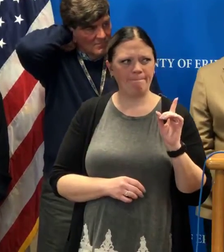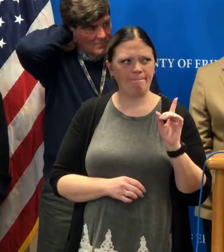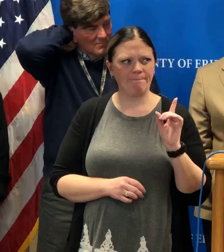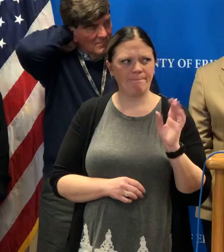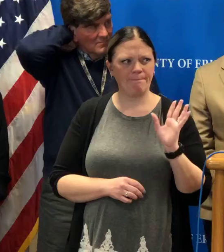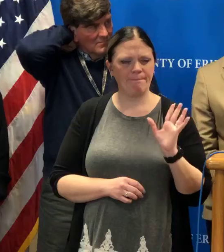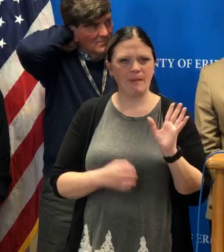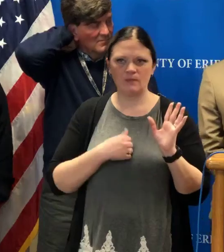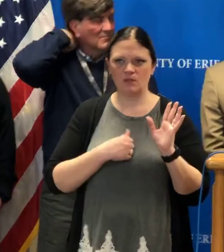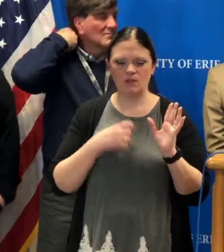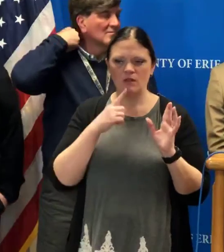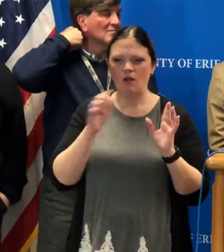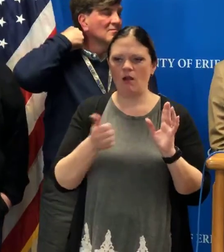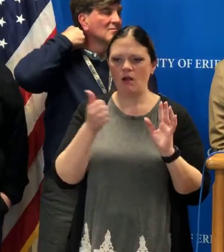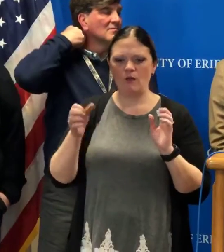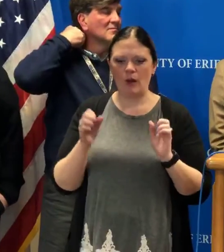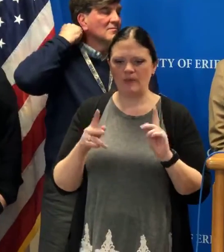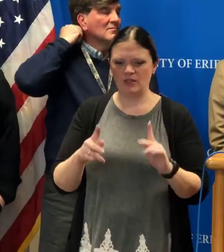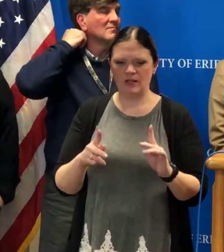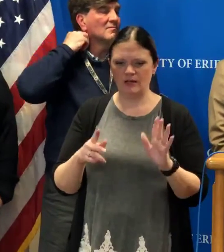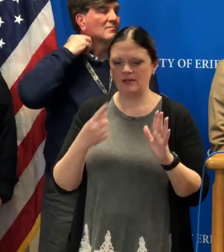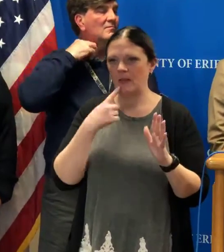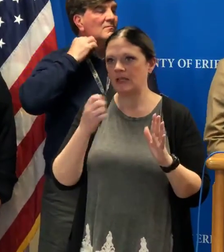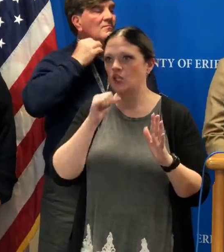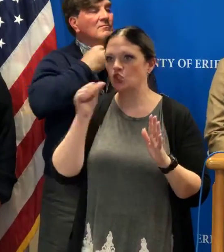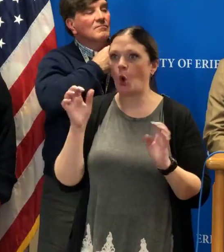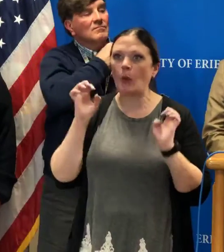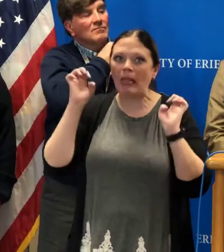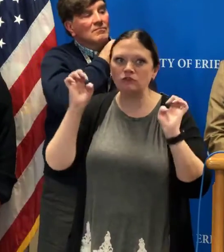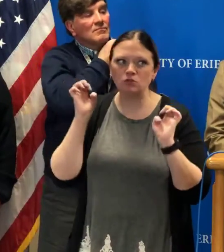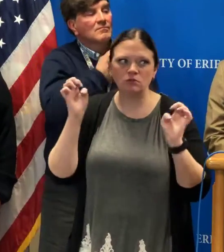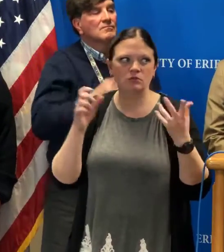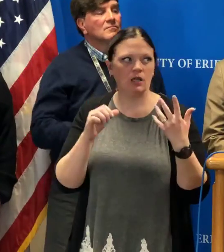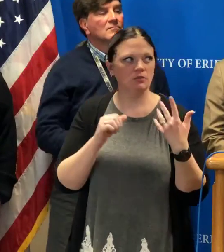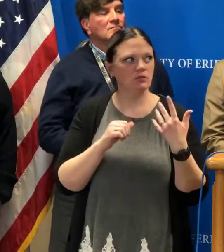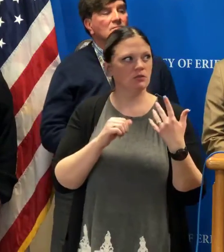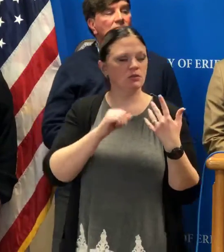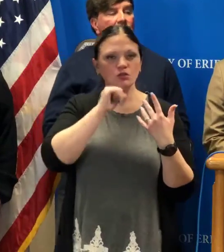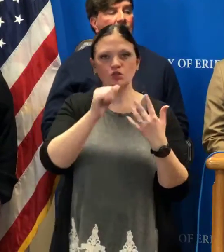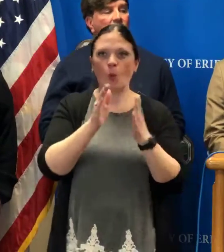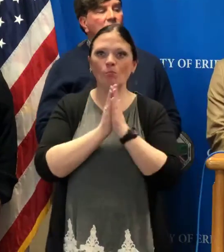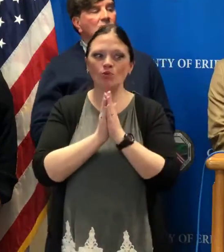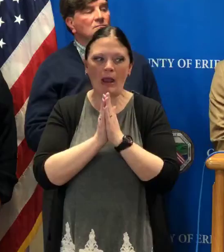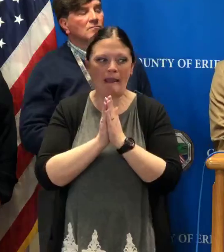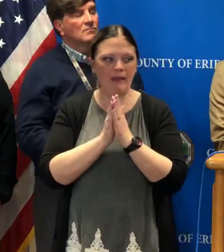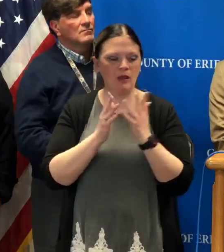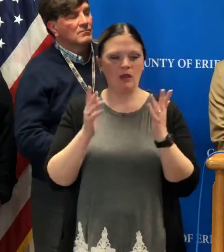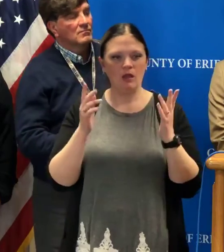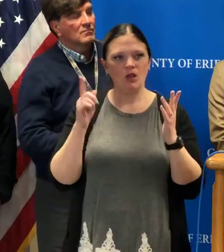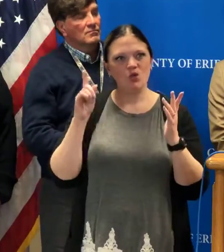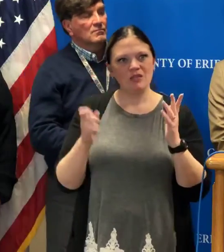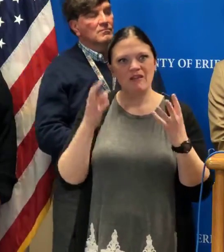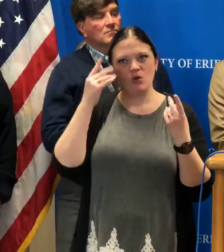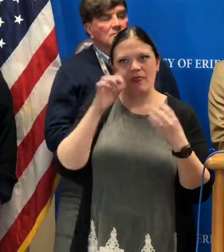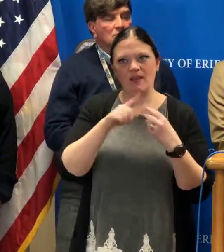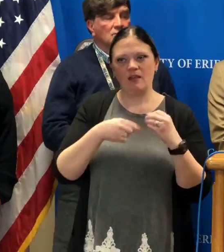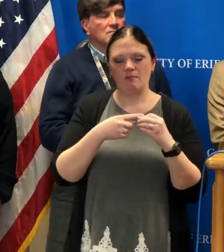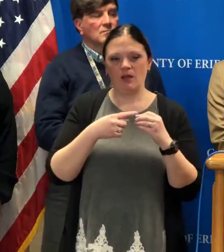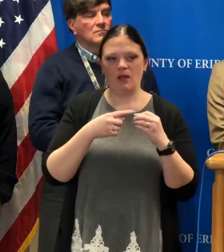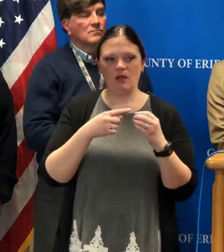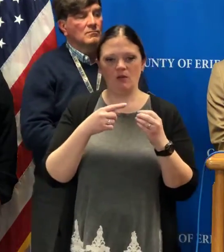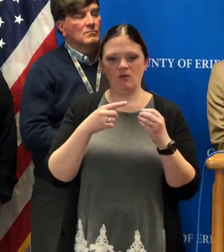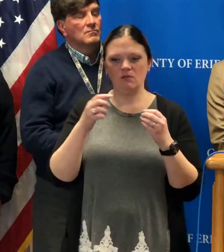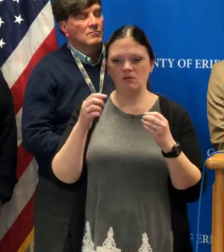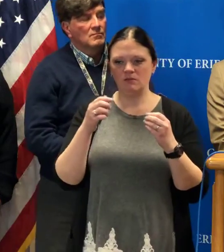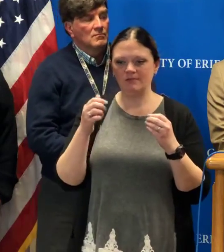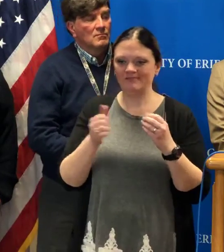there are other opportunities. I'm not saying don't exercise or don't pray. So we just have to think about alternative